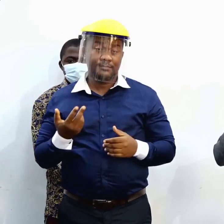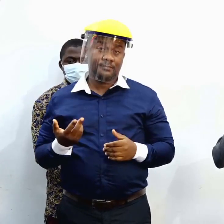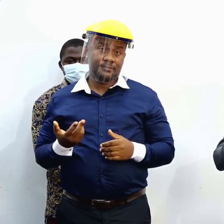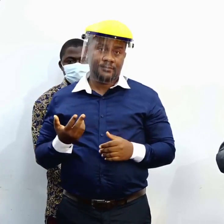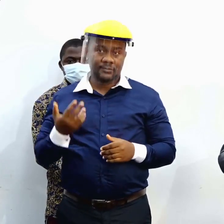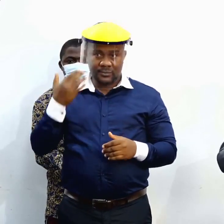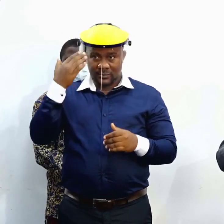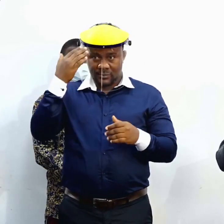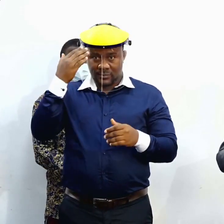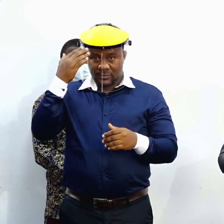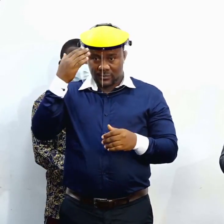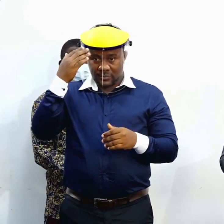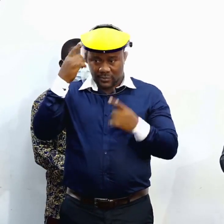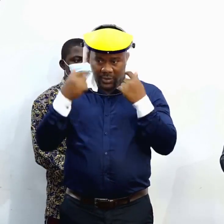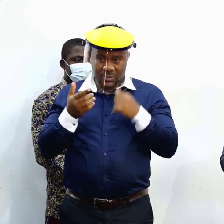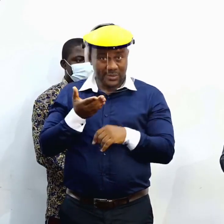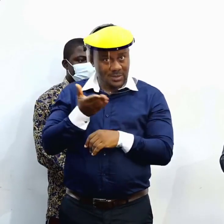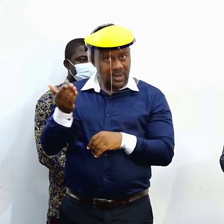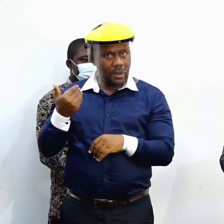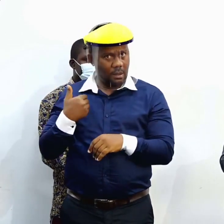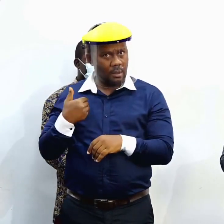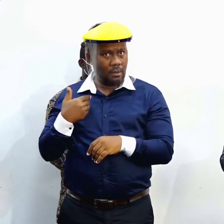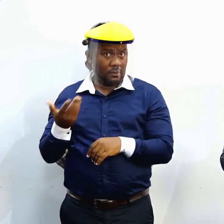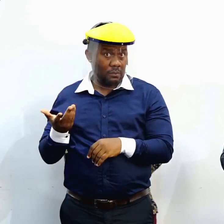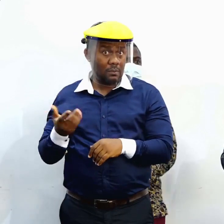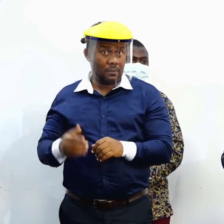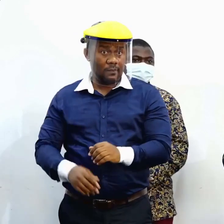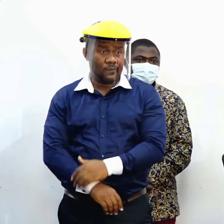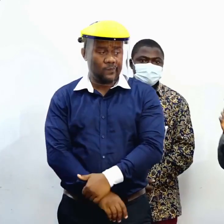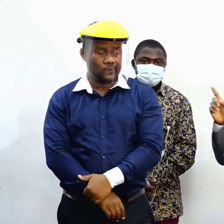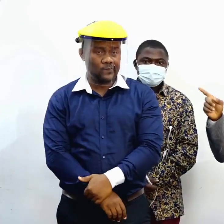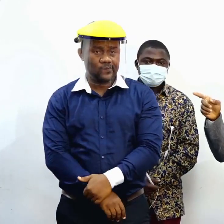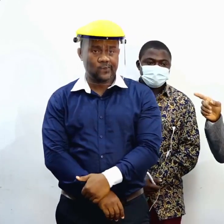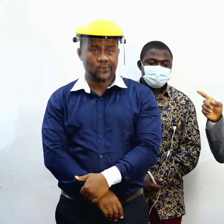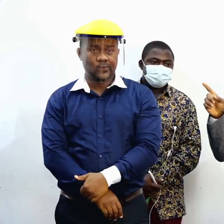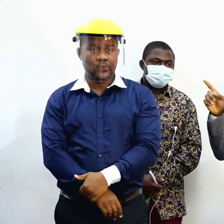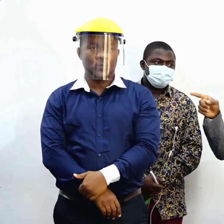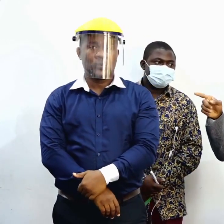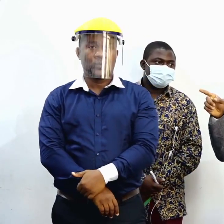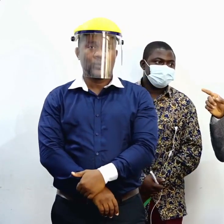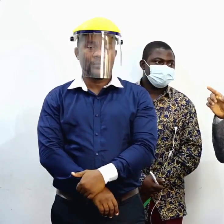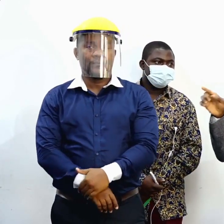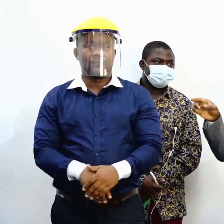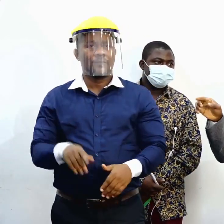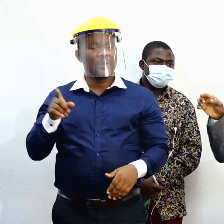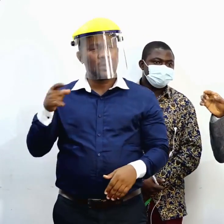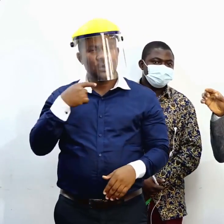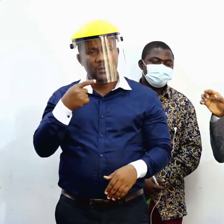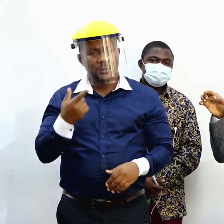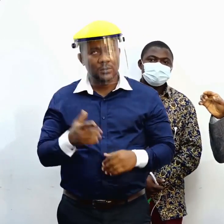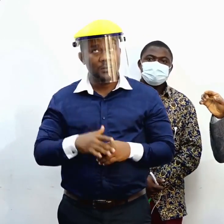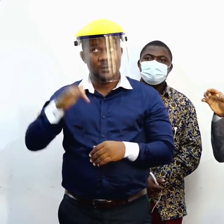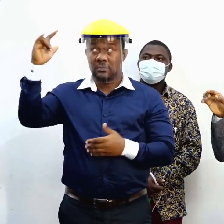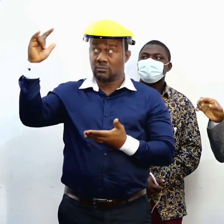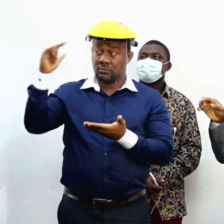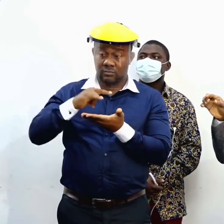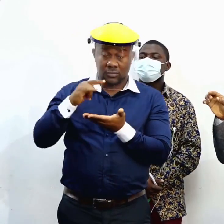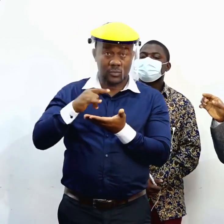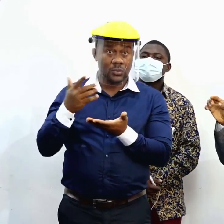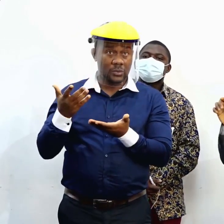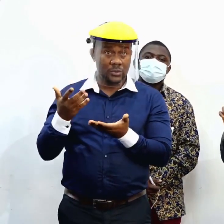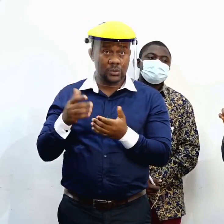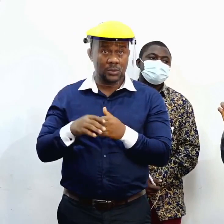a month of minimum savior and also some factor with the movie. Honorable, and then who can be on sanctions for airlines?